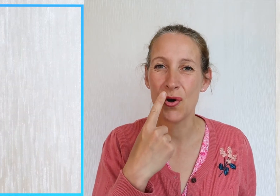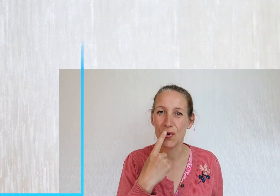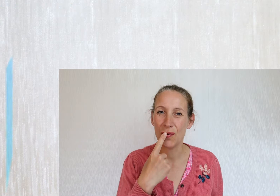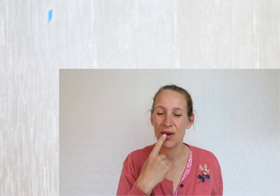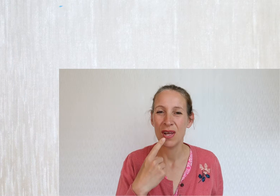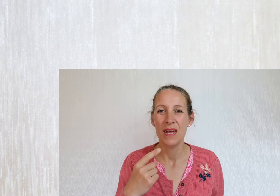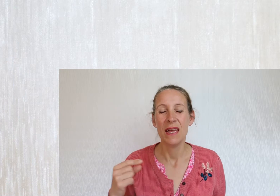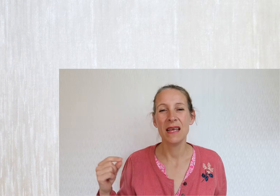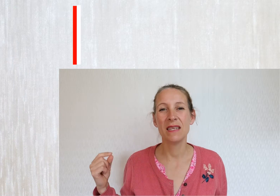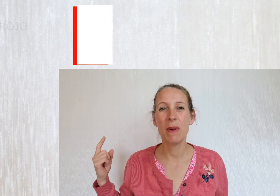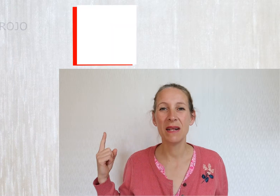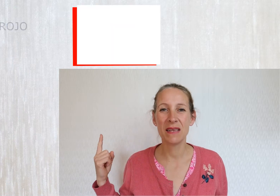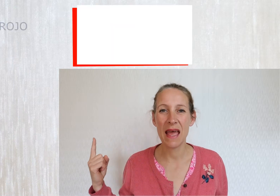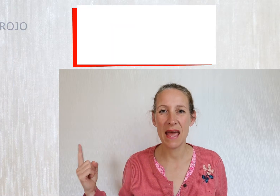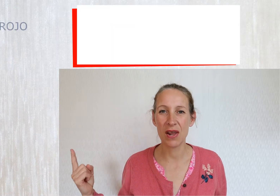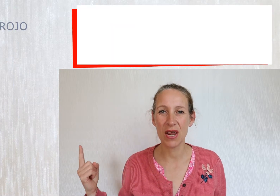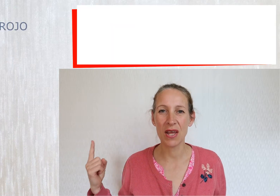Rojo. It's spelled